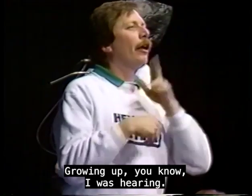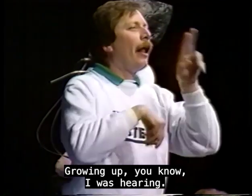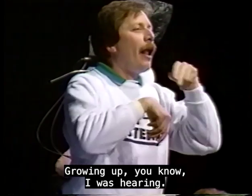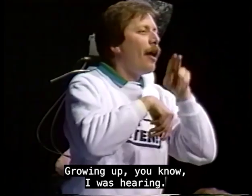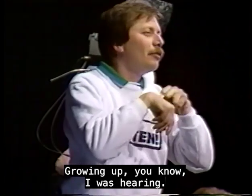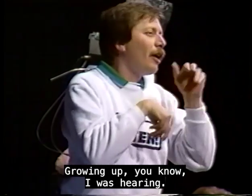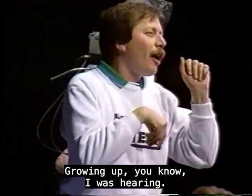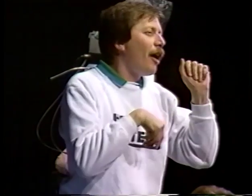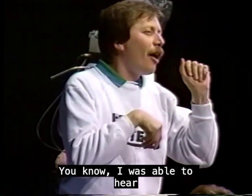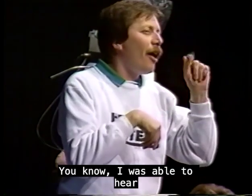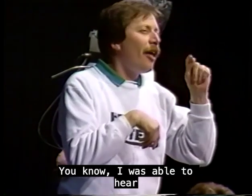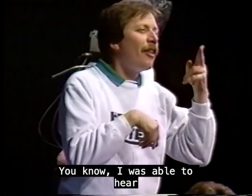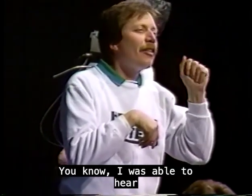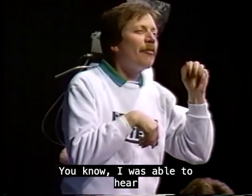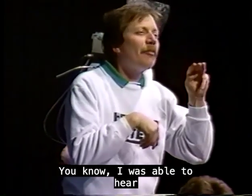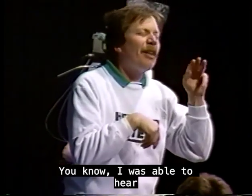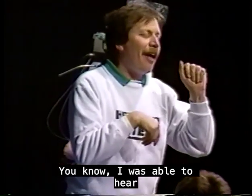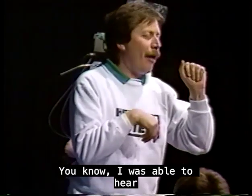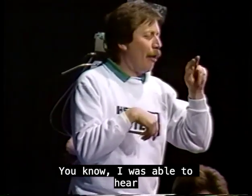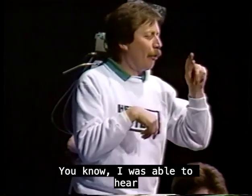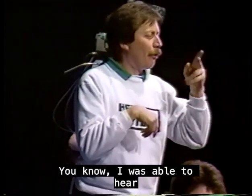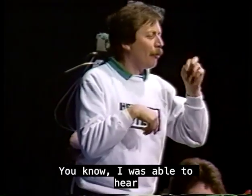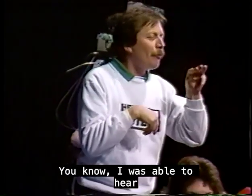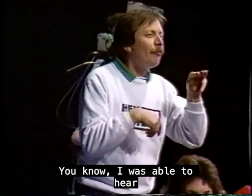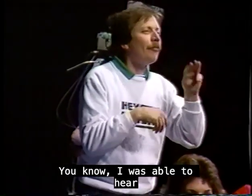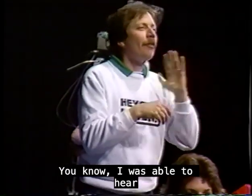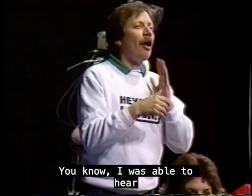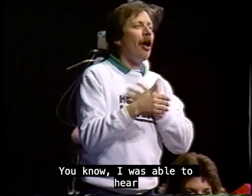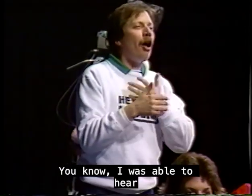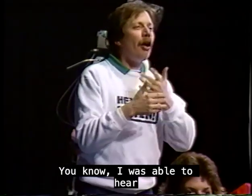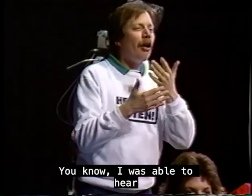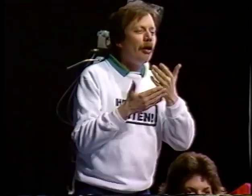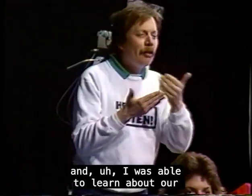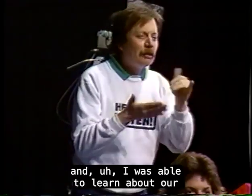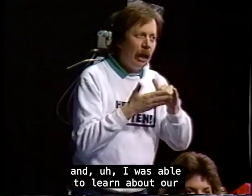I was hearing, I was able to hear the national anthem, and